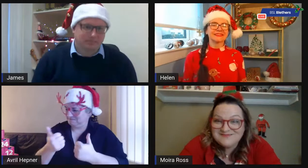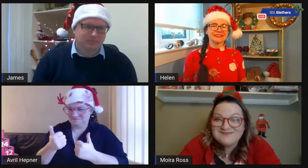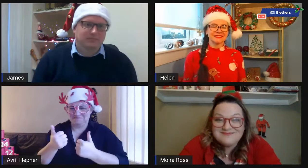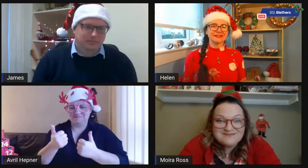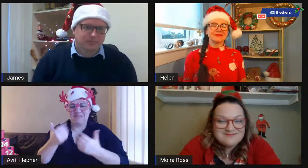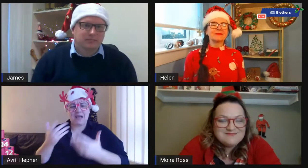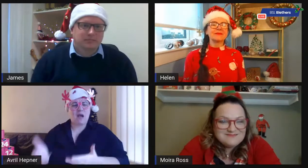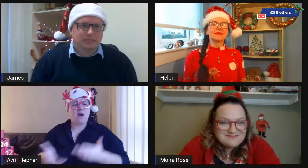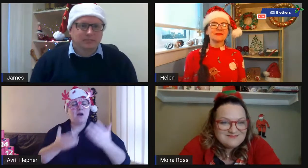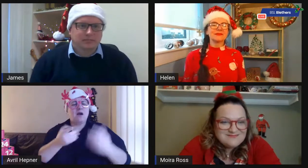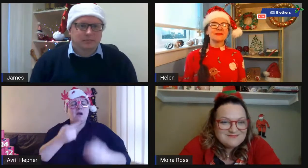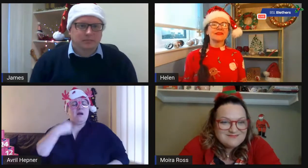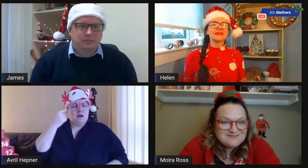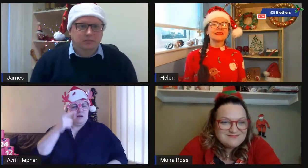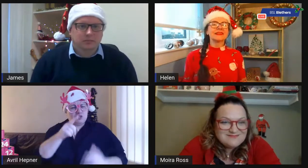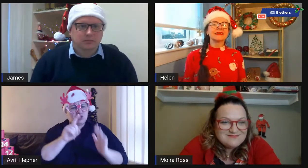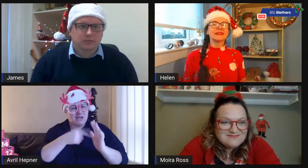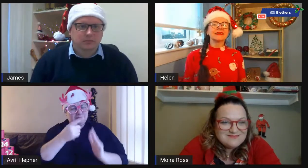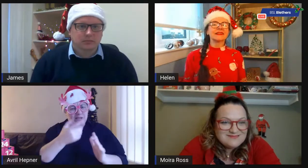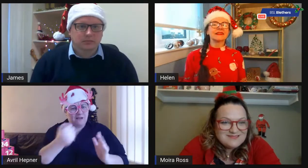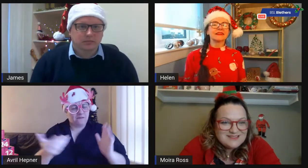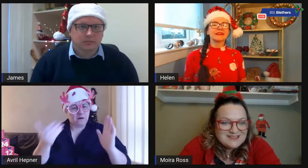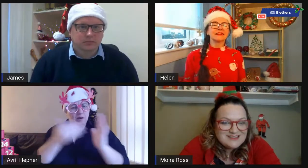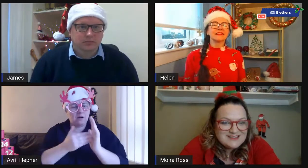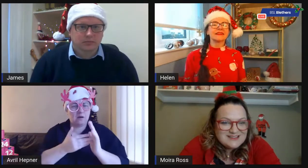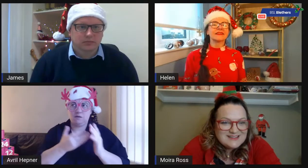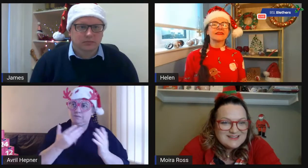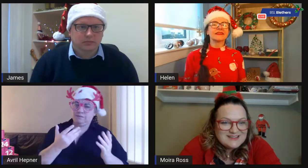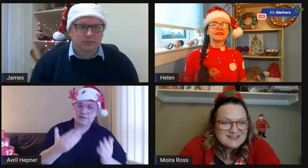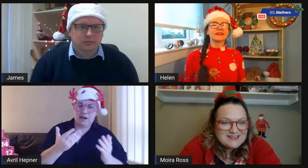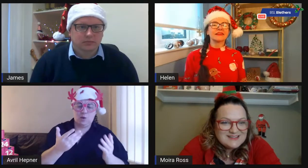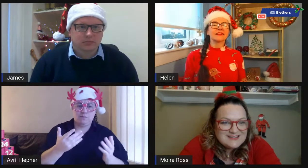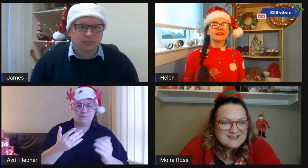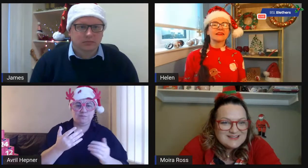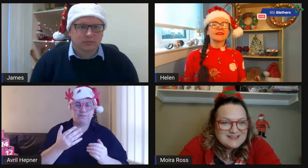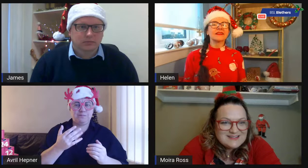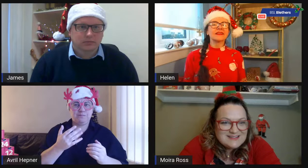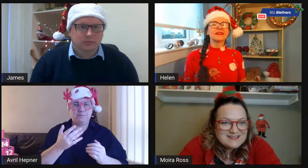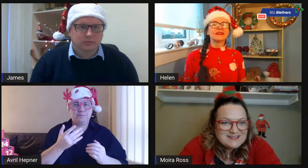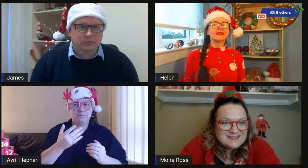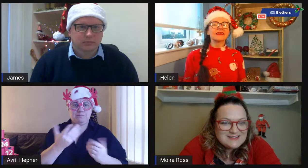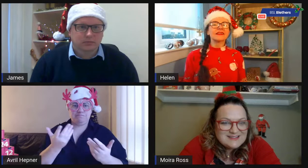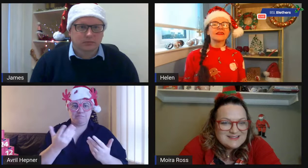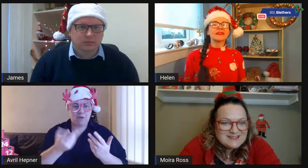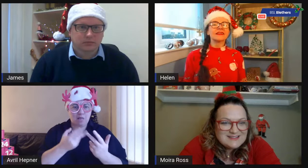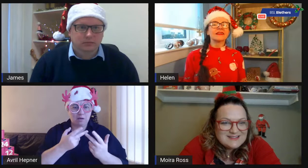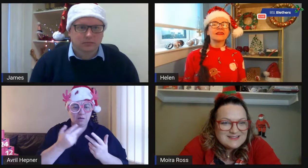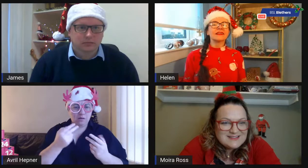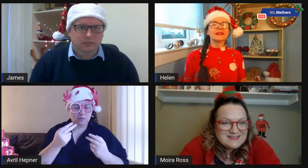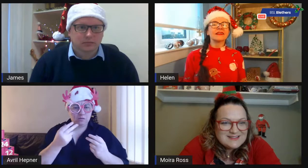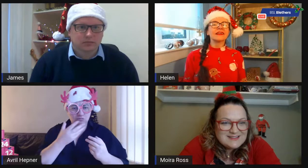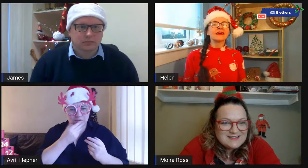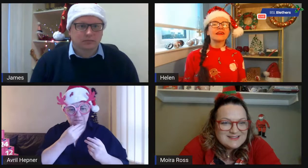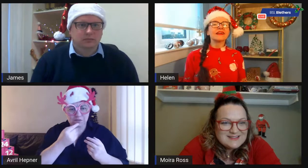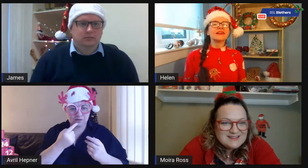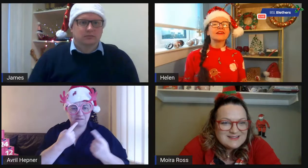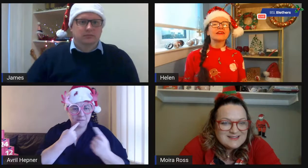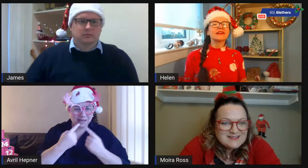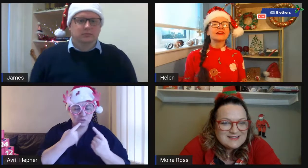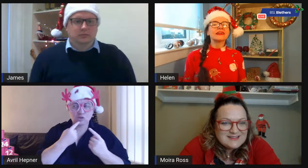red. Absolutely. Yeah. So James, can we come back to you for a moment?